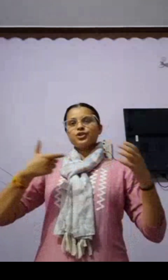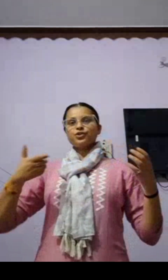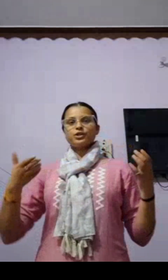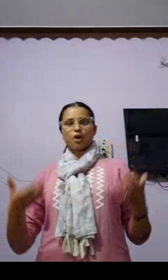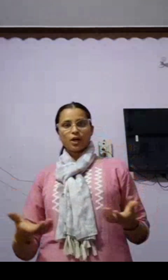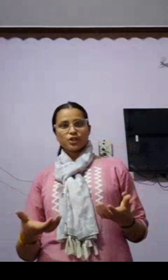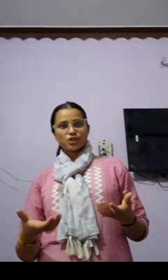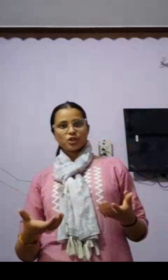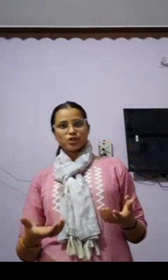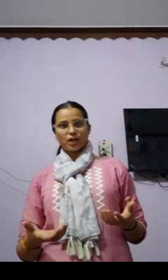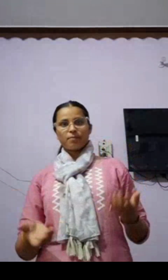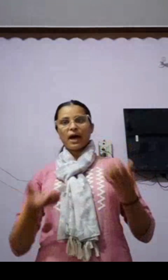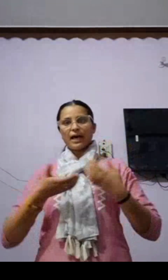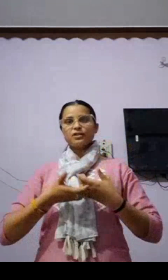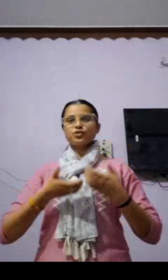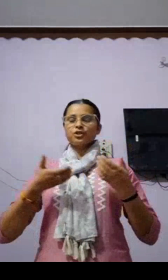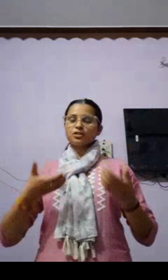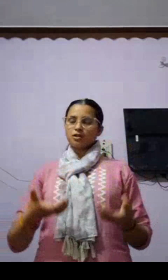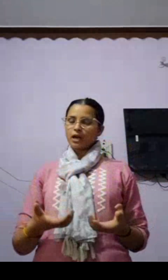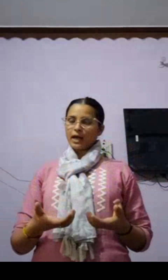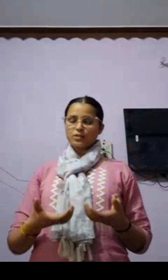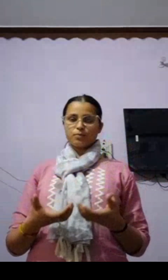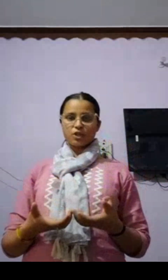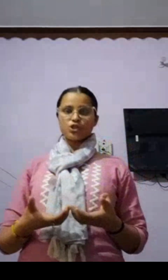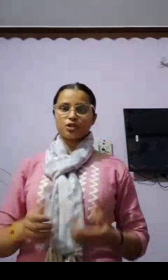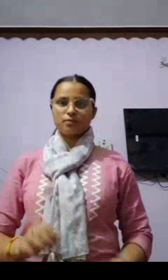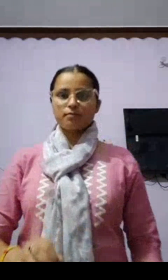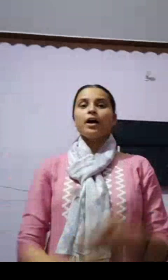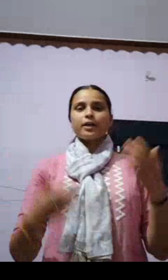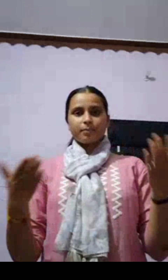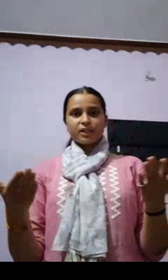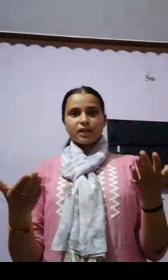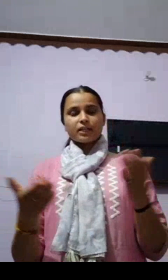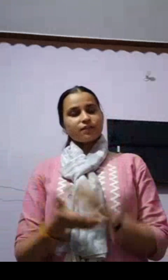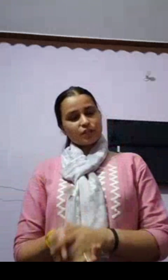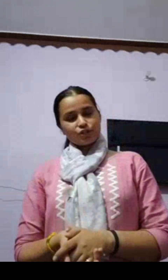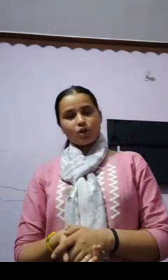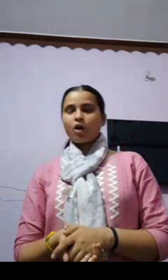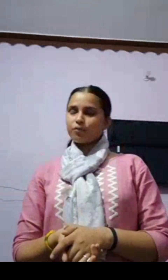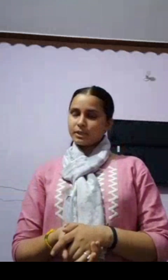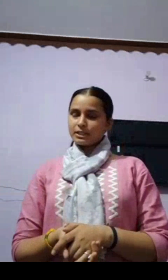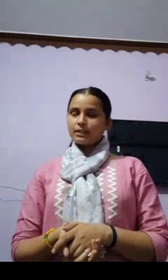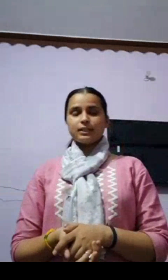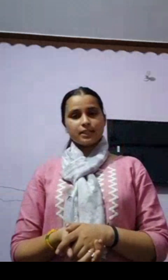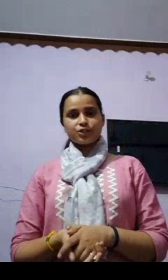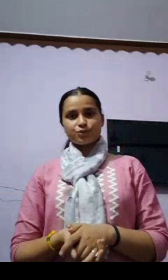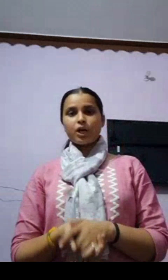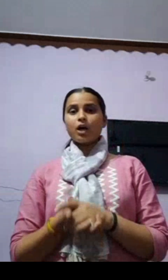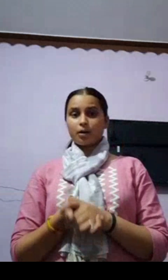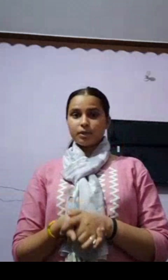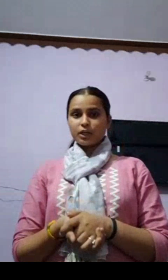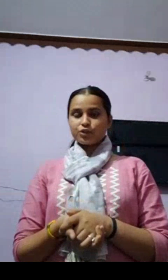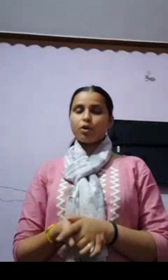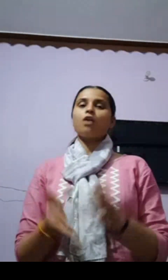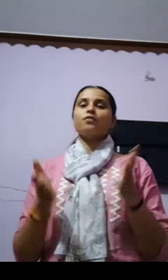to its original shape and to its relaxed position. Repeated activation of muscle leads to the accumulation of